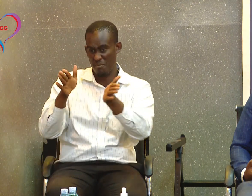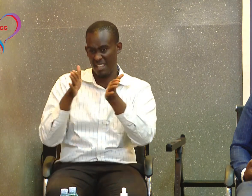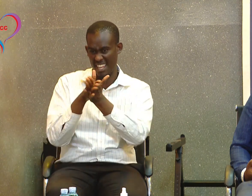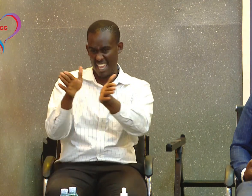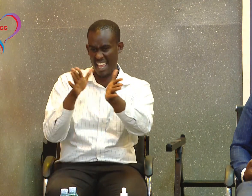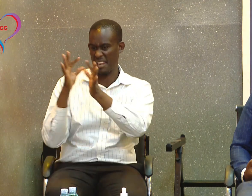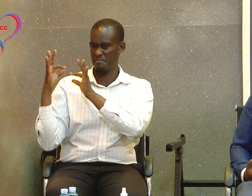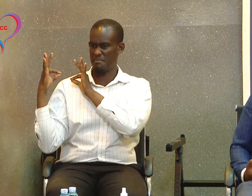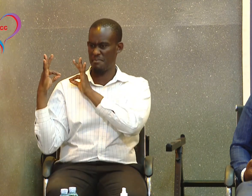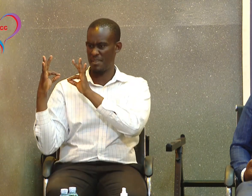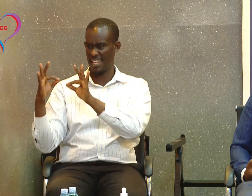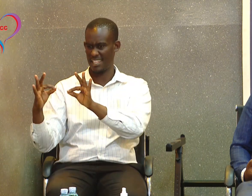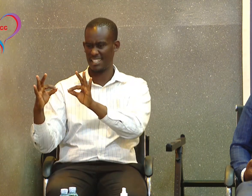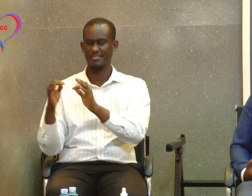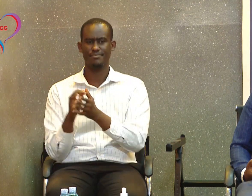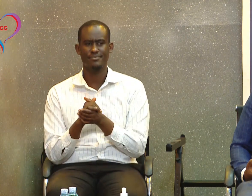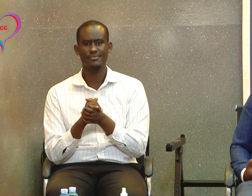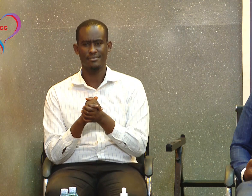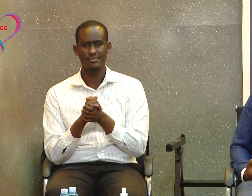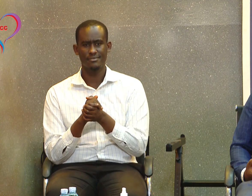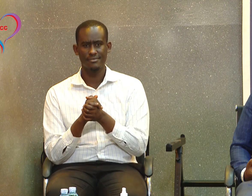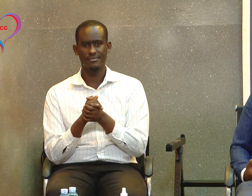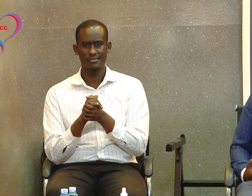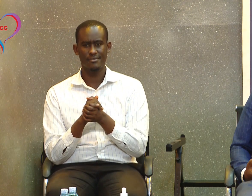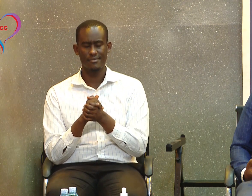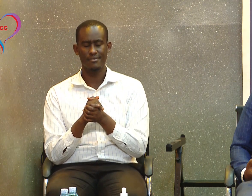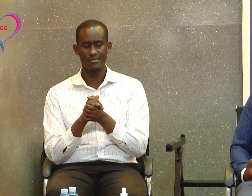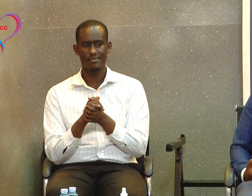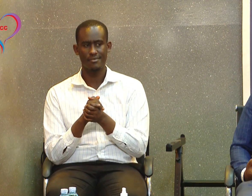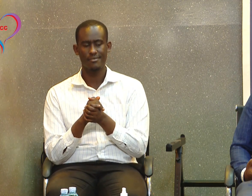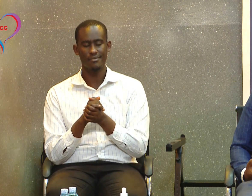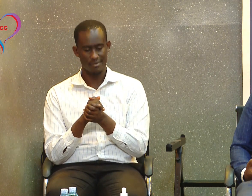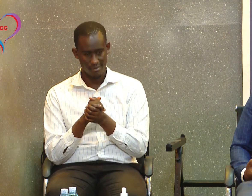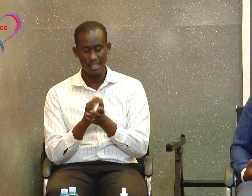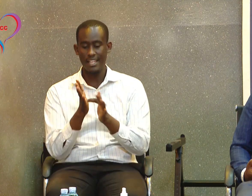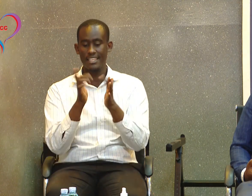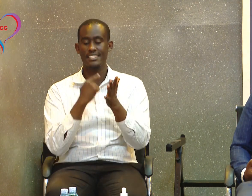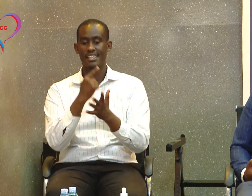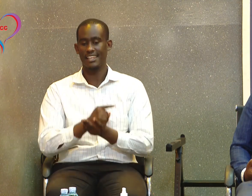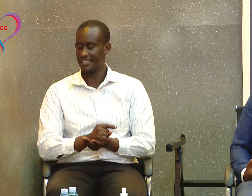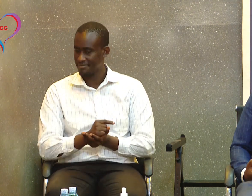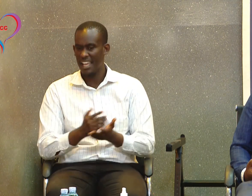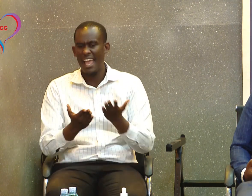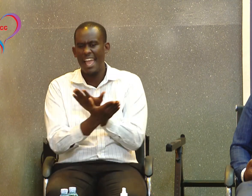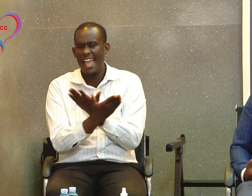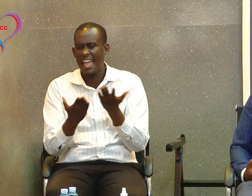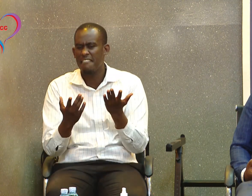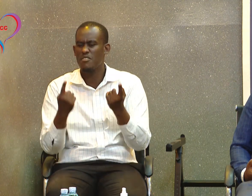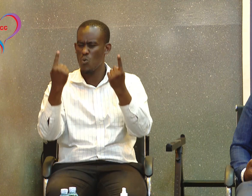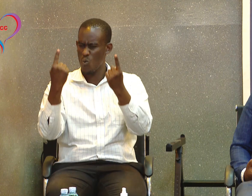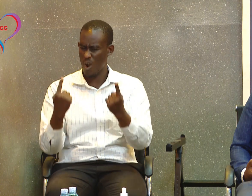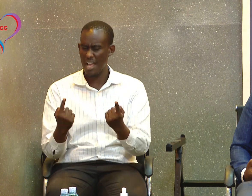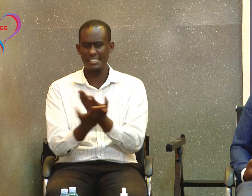okujjawo ng'asazaamu Pilato ono. Everyone who is of the truth hears my voice. Nti buli omu